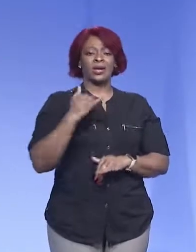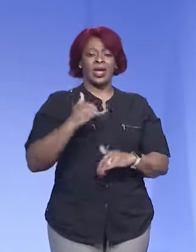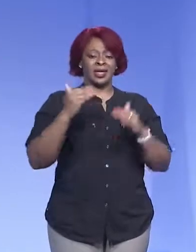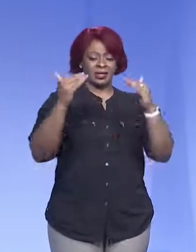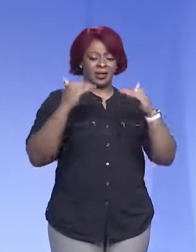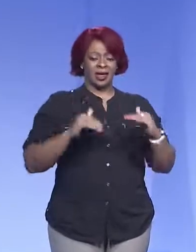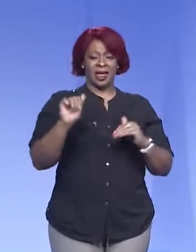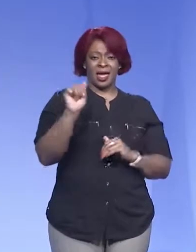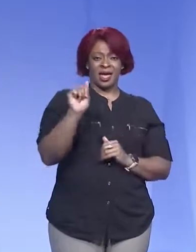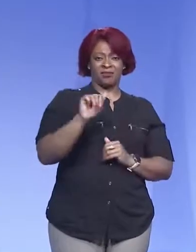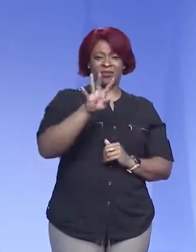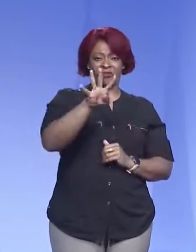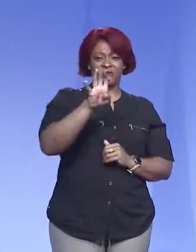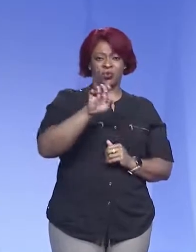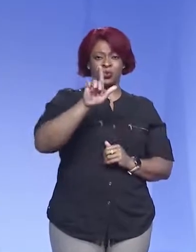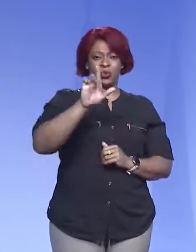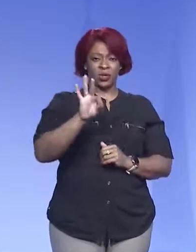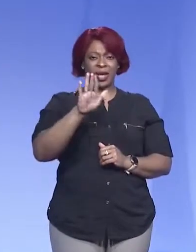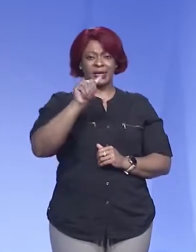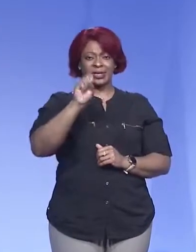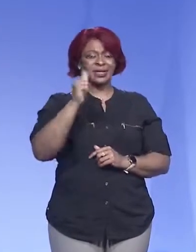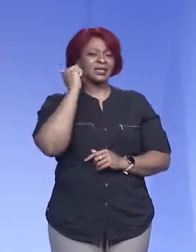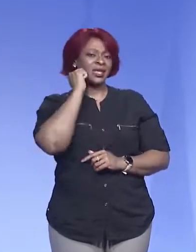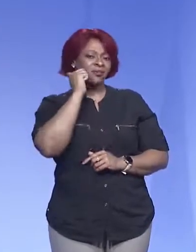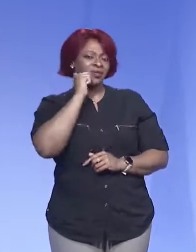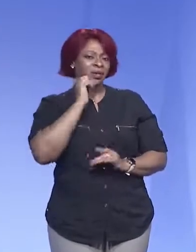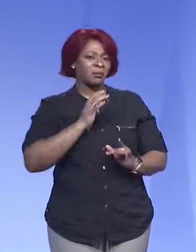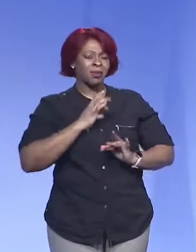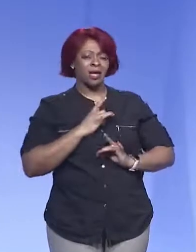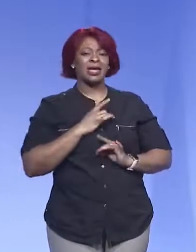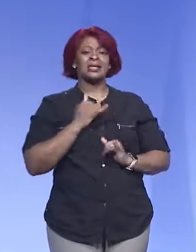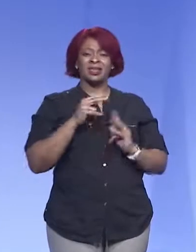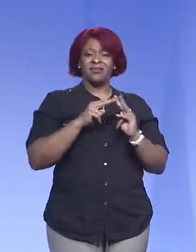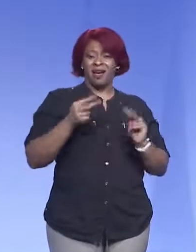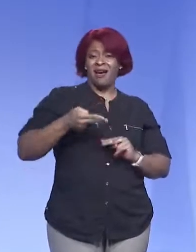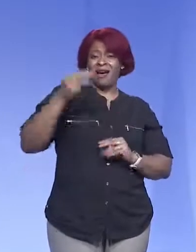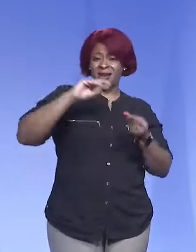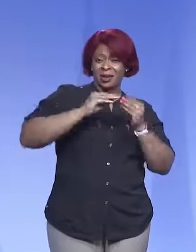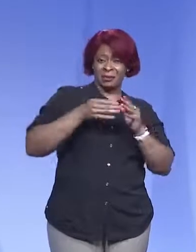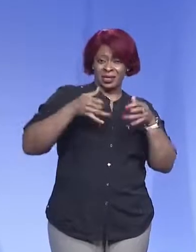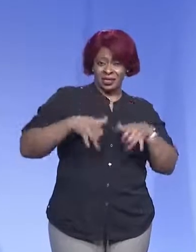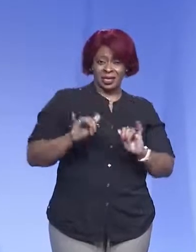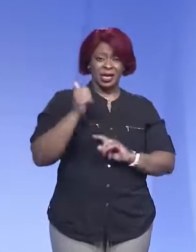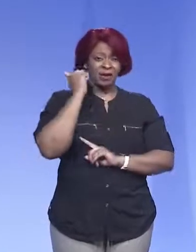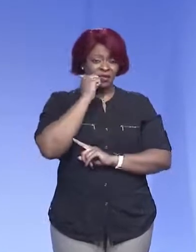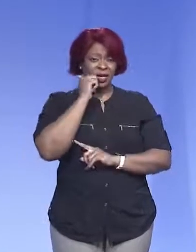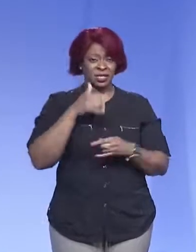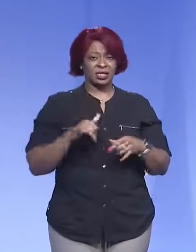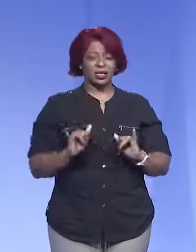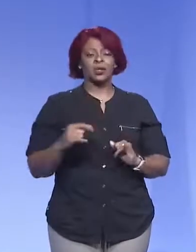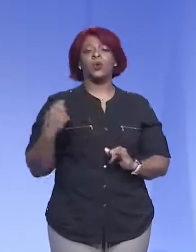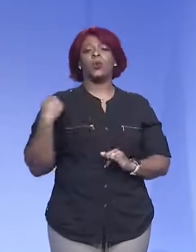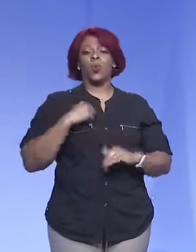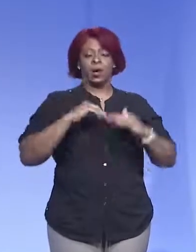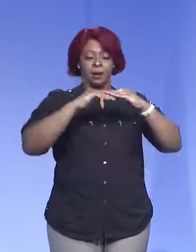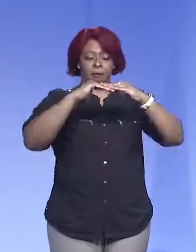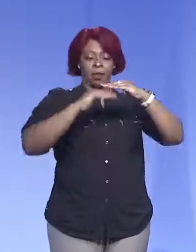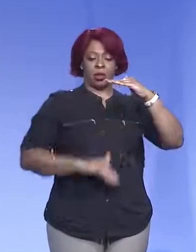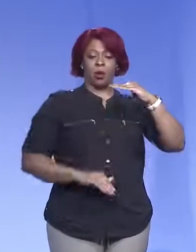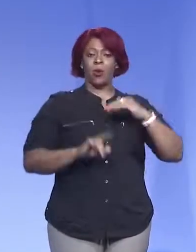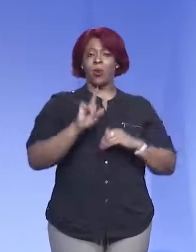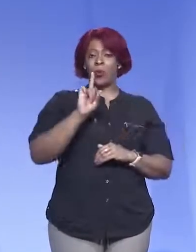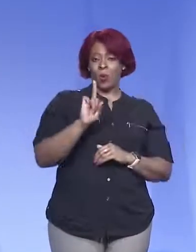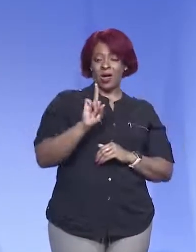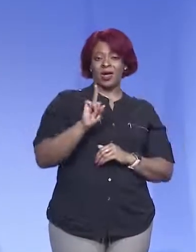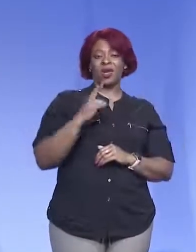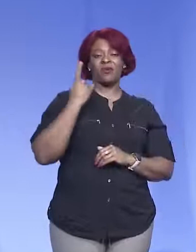an average of 429 cases per day, but that's still a very high number of cases per day. We are below 1